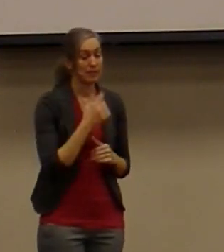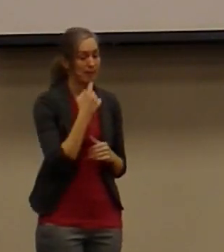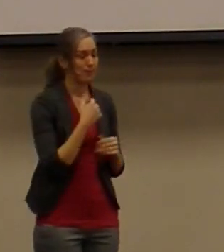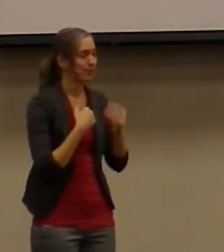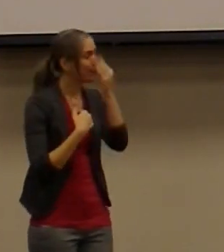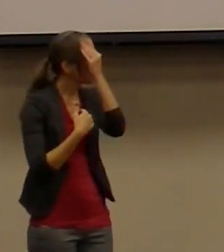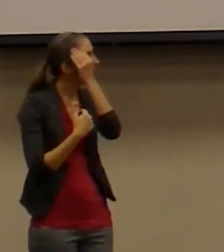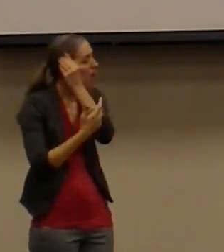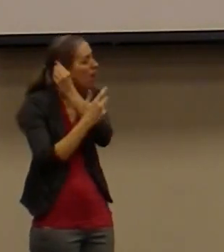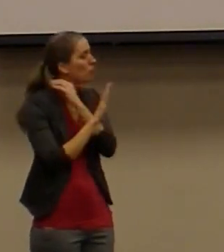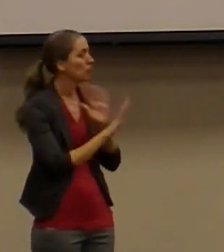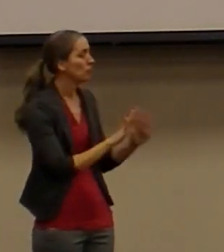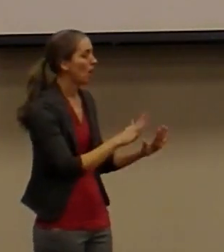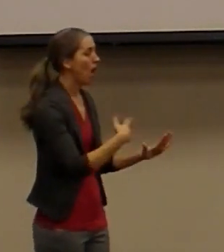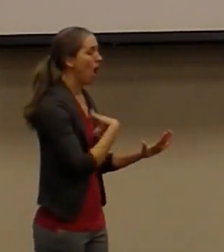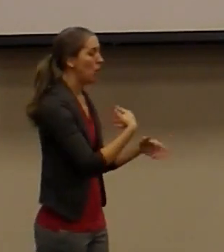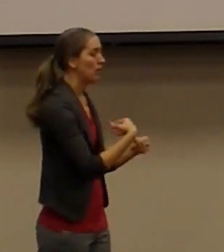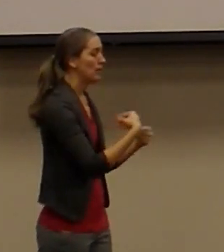second chance.